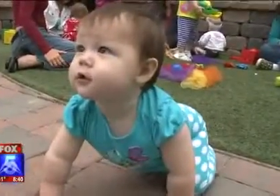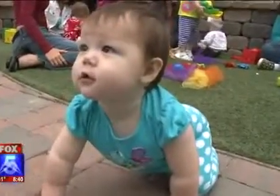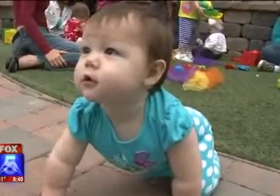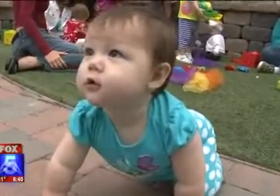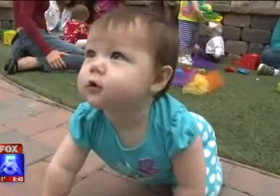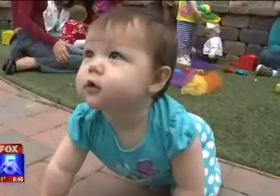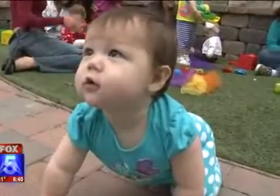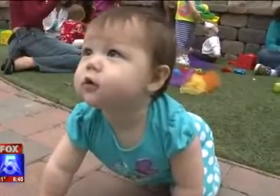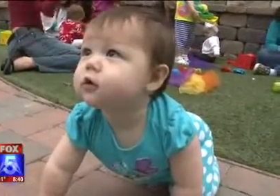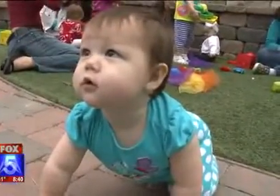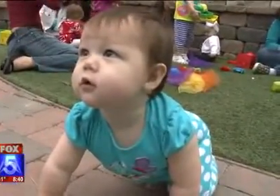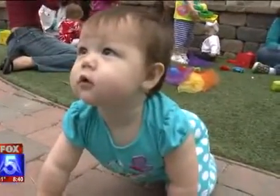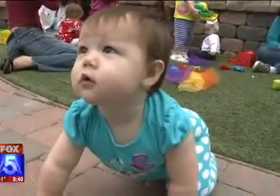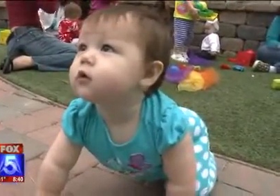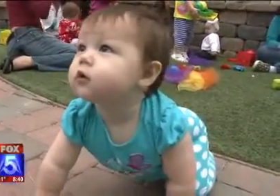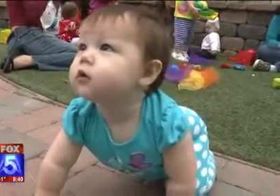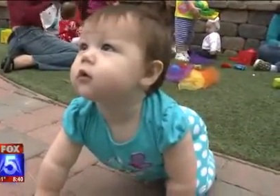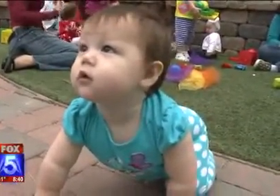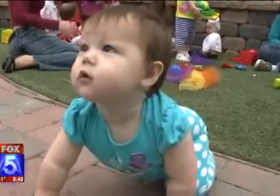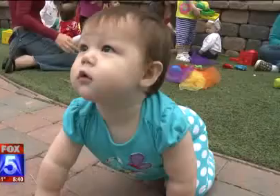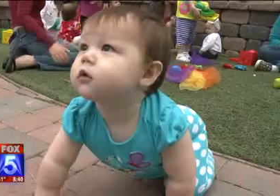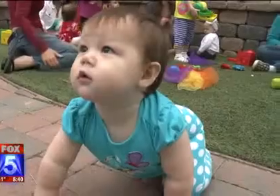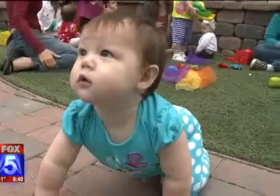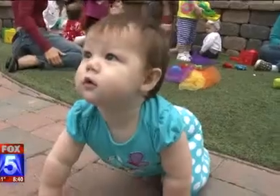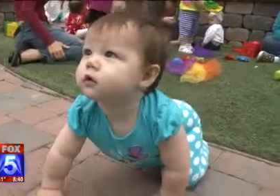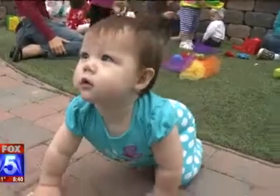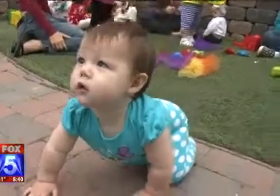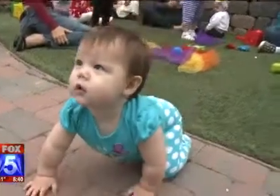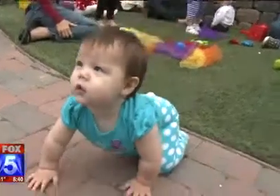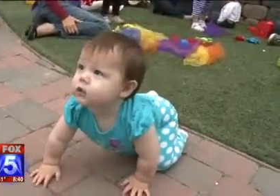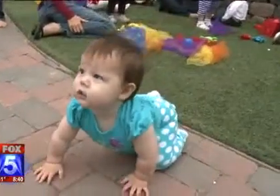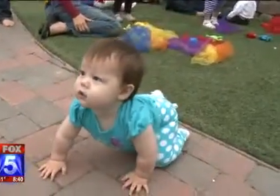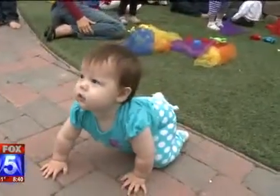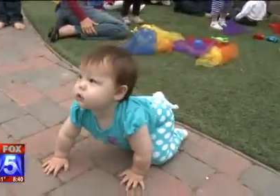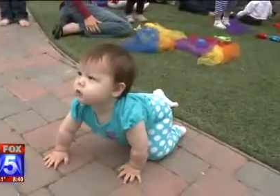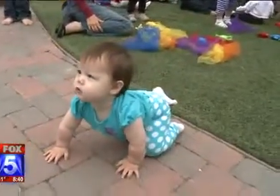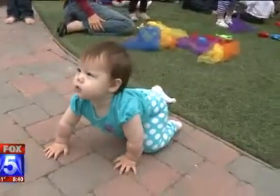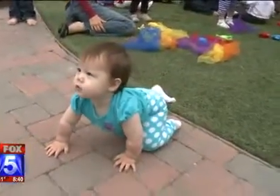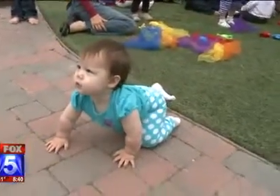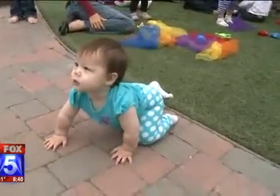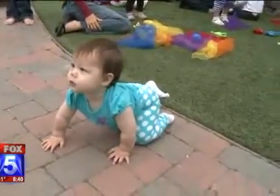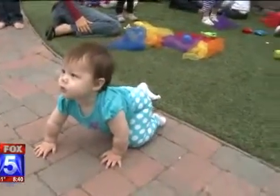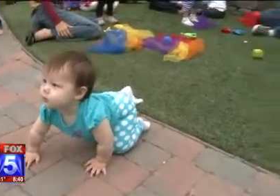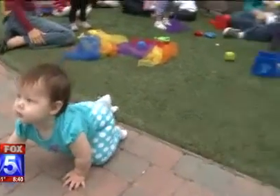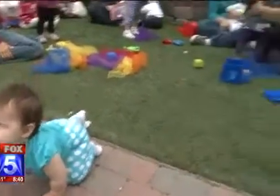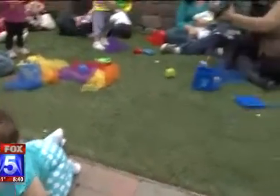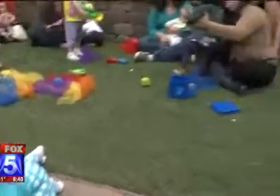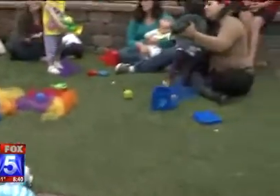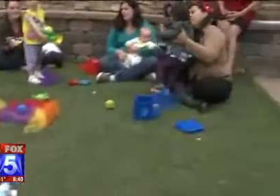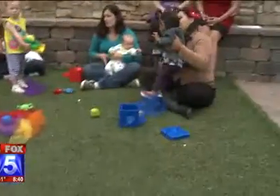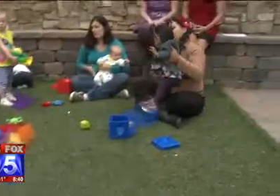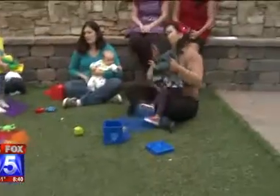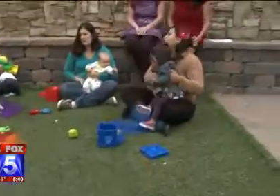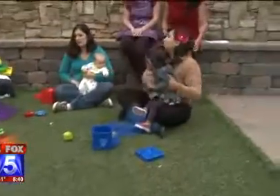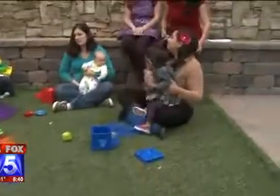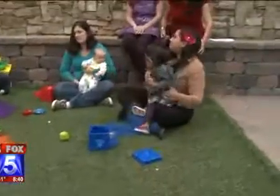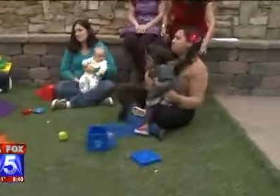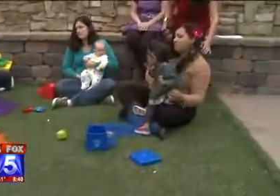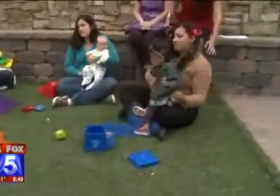babies love to wave high when they learn how to do it. And they love to do peekaboo when they learn how to do it. So they love to use their hands to communicate. Okay, I'm going to step right